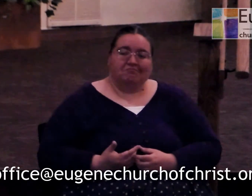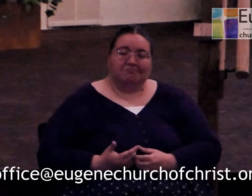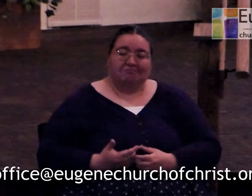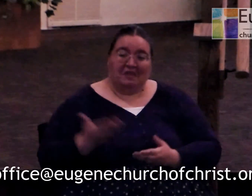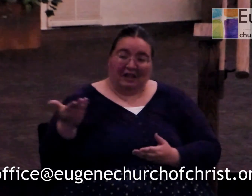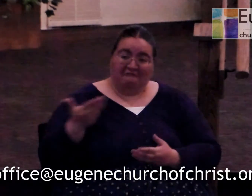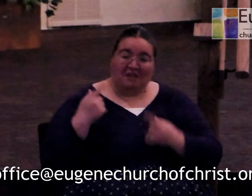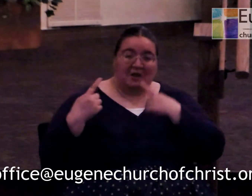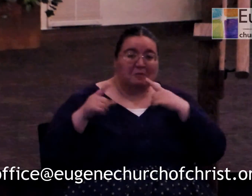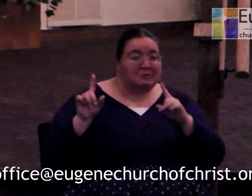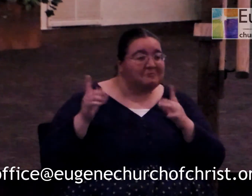morning,